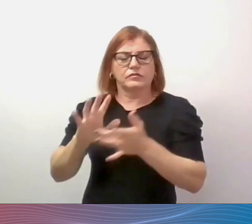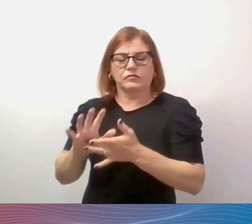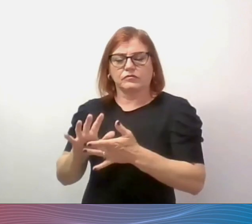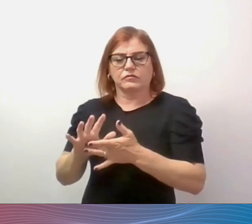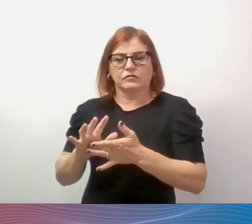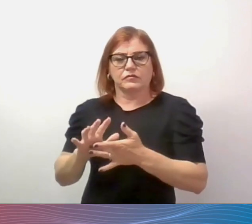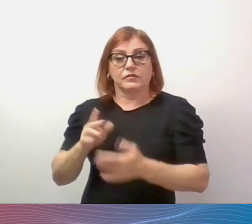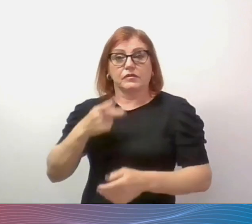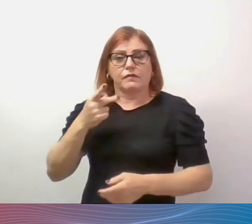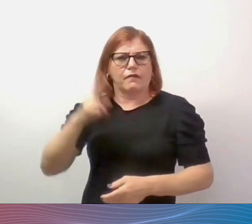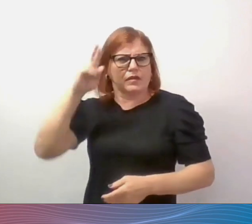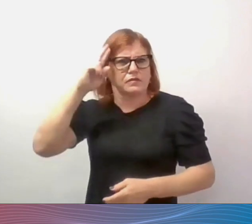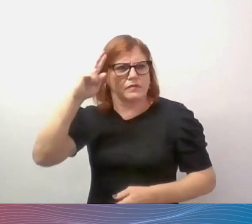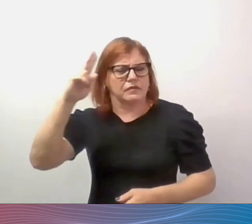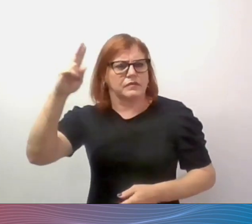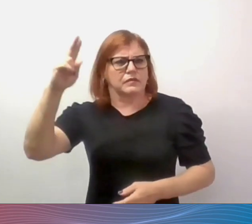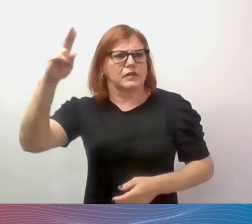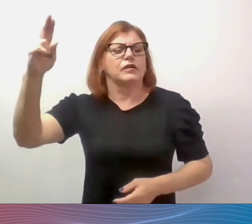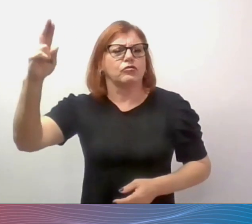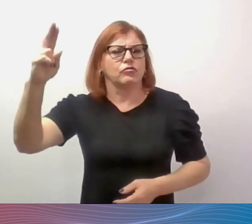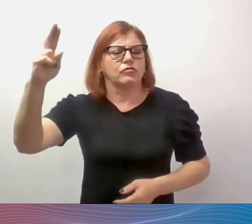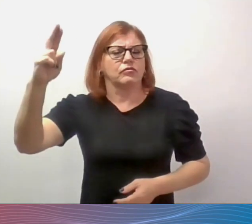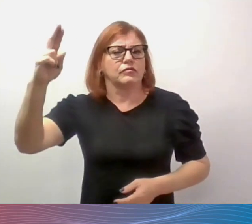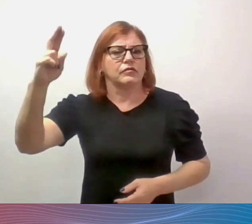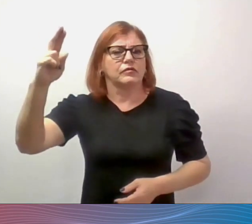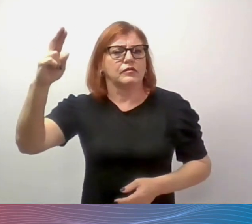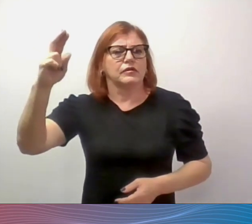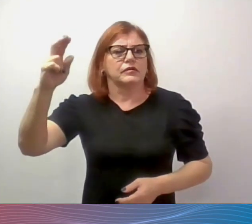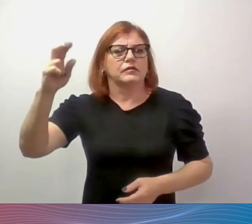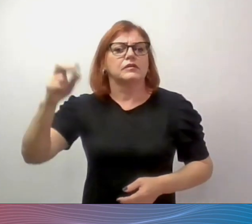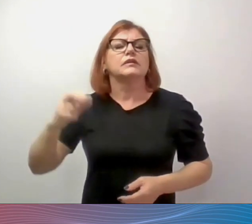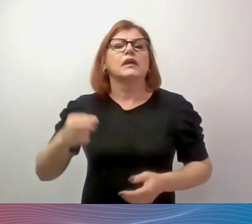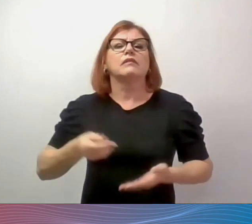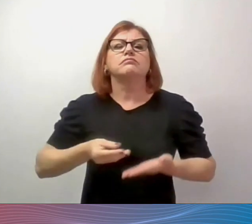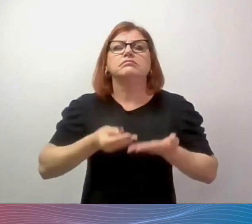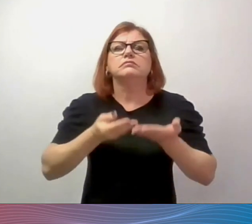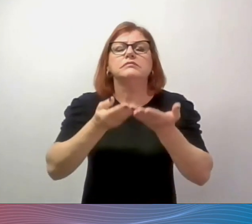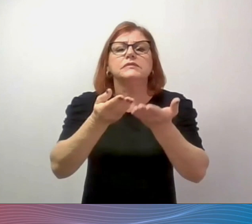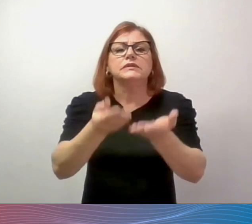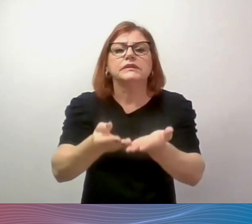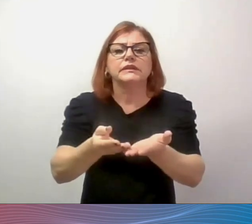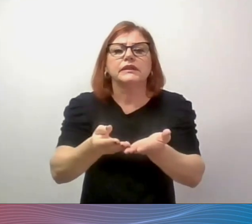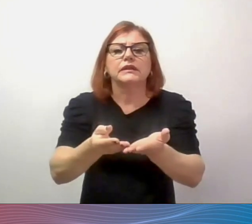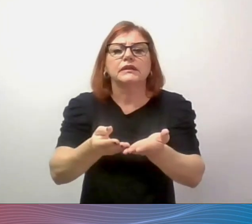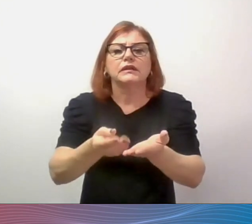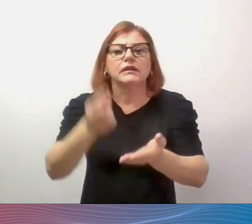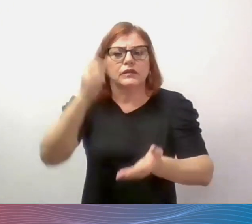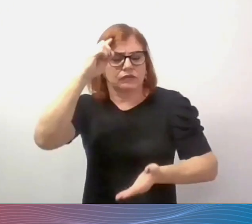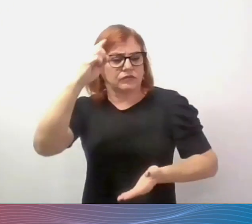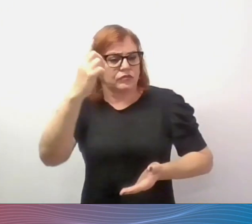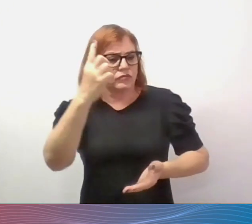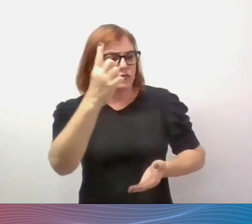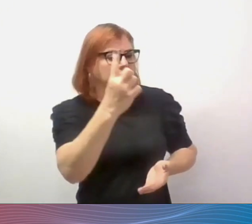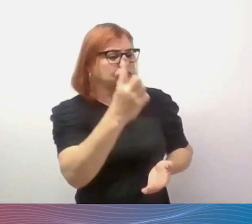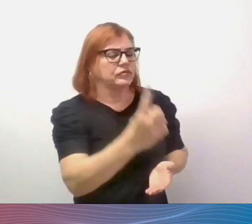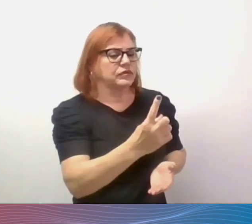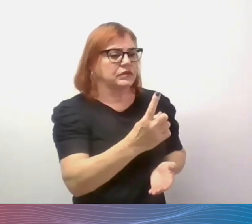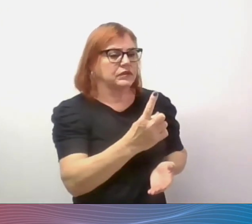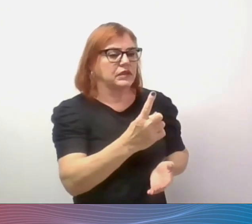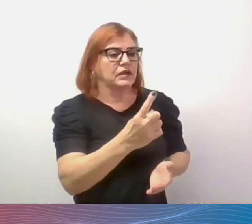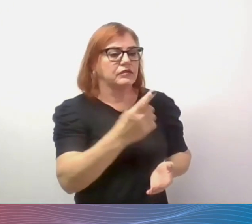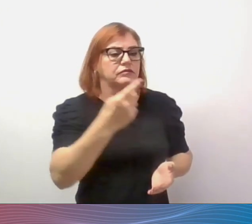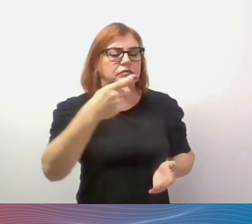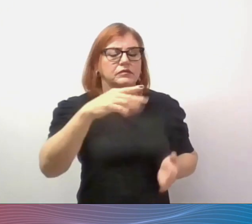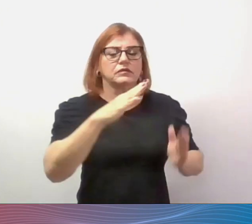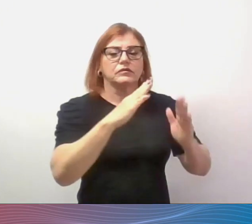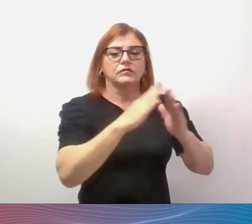entregando o senhorio da sua casa para ele. When you say Lord Jesus, you're giving the lordship of your house to him. E quando você, toda